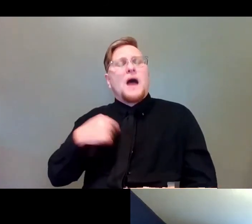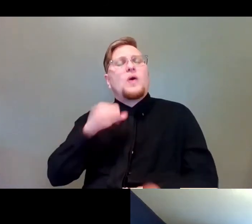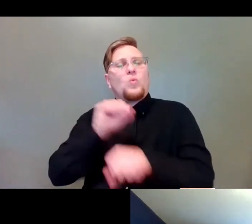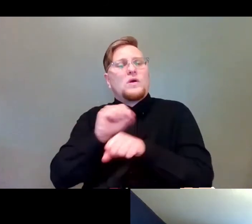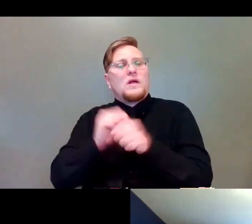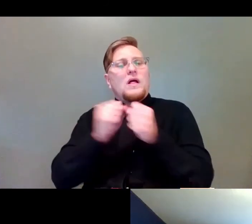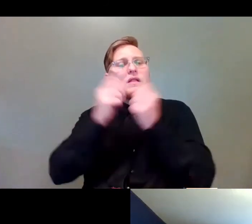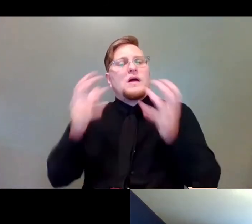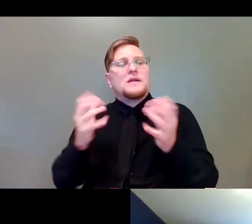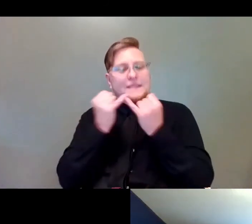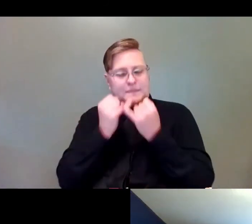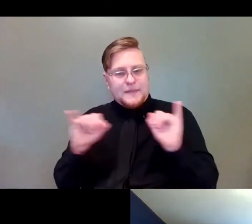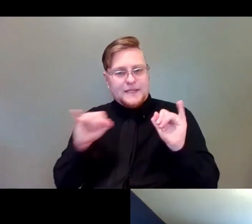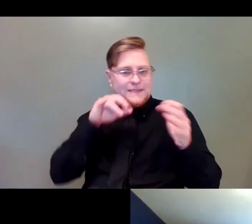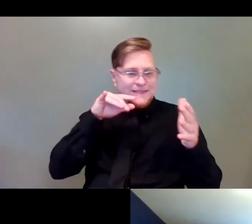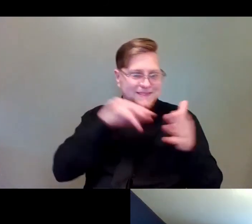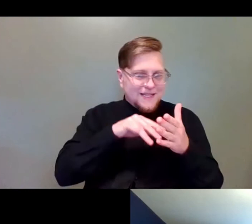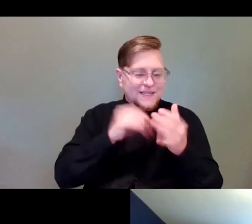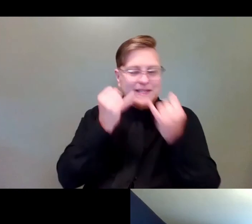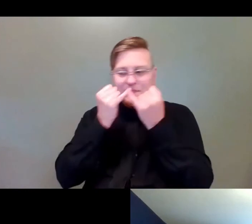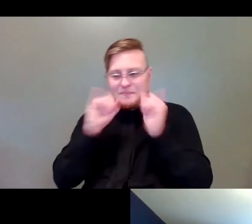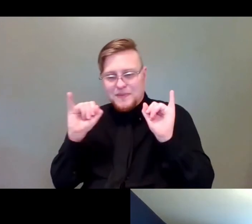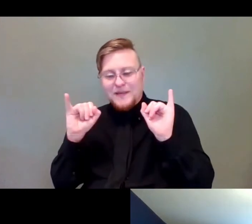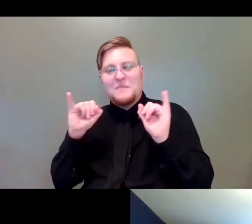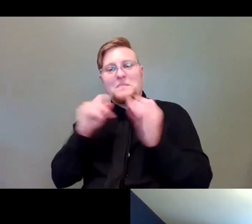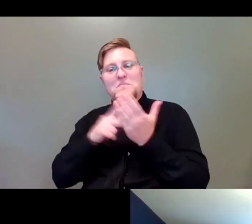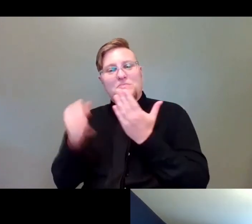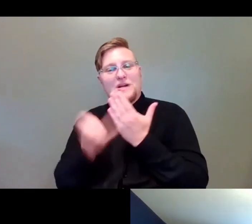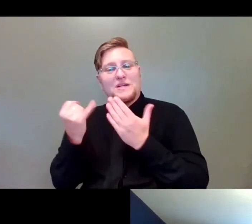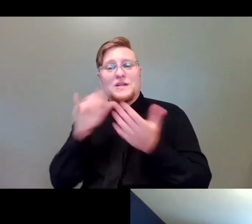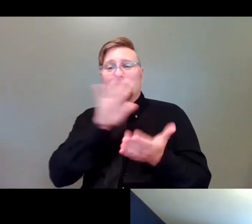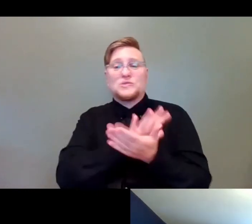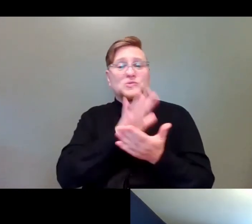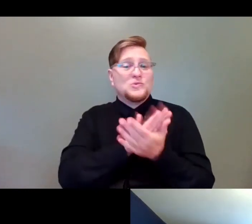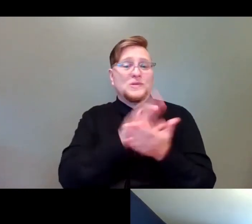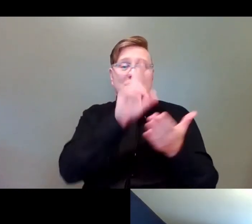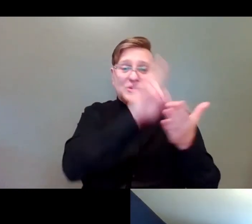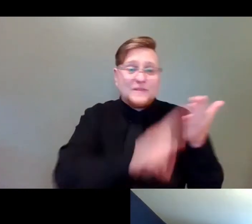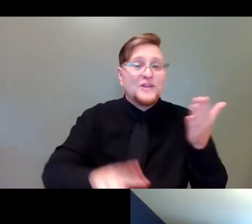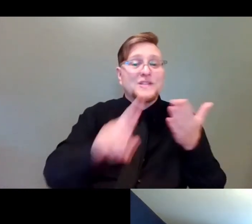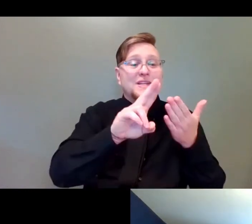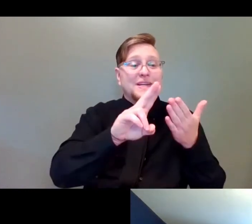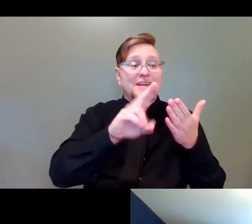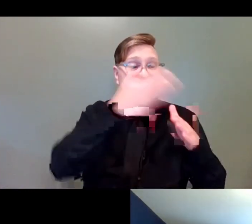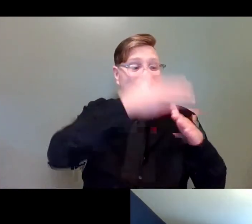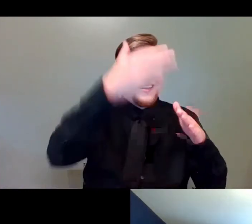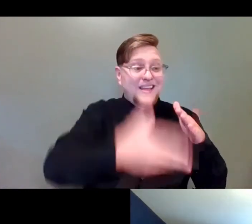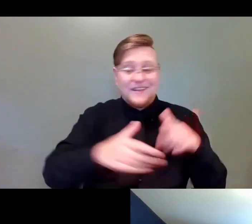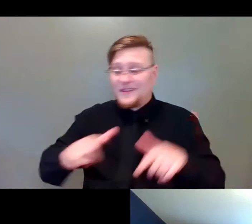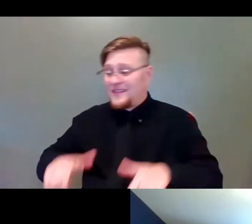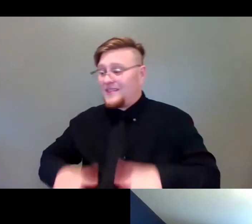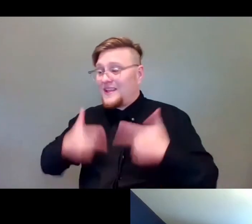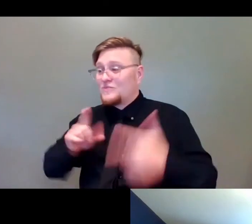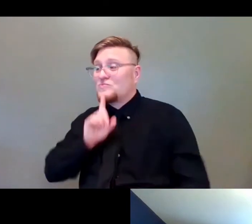really don't like to think there's school, there's university, and then there's your real life. I think you've got to put your